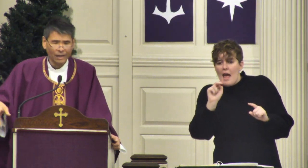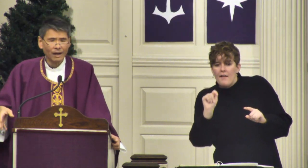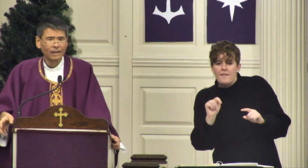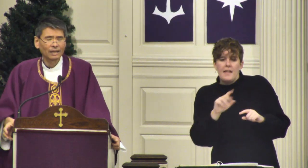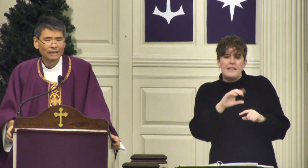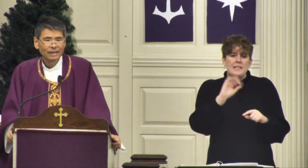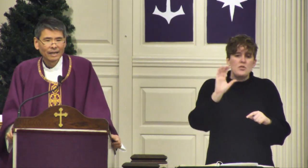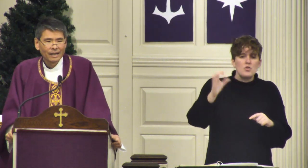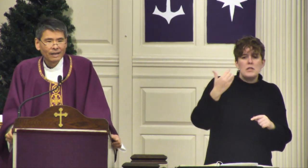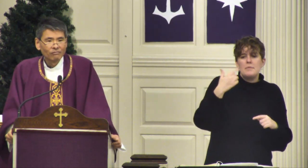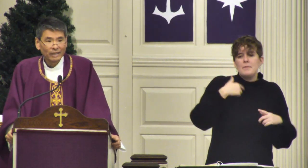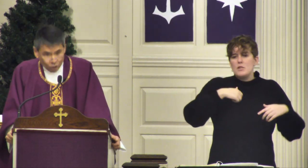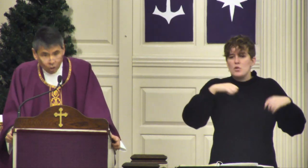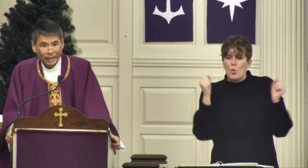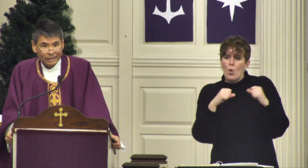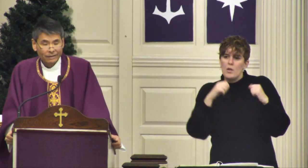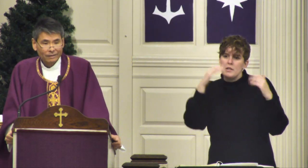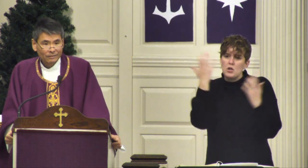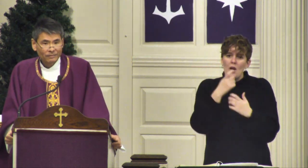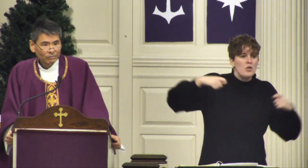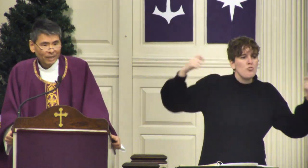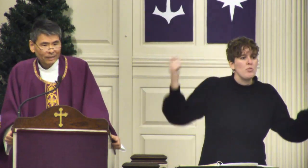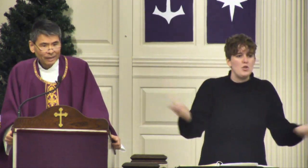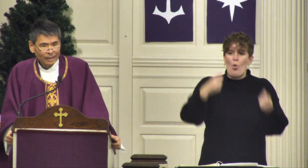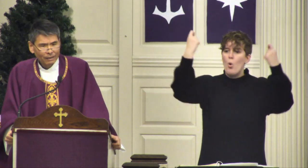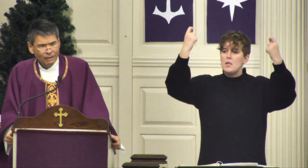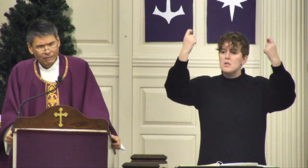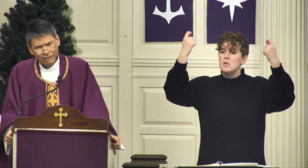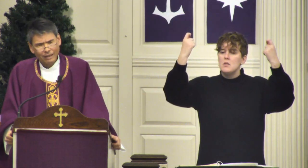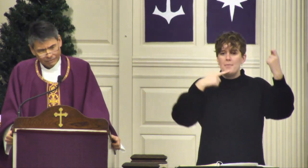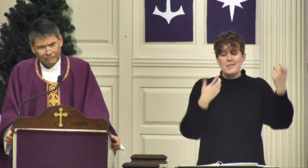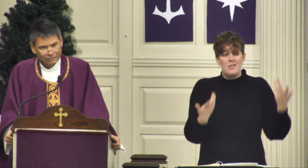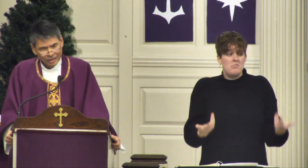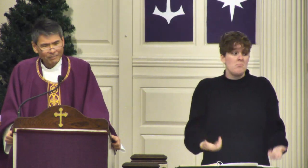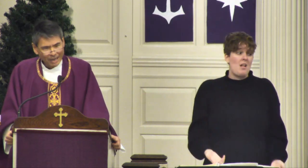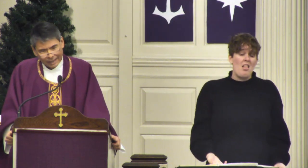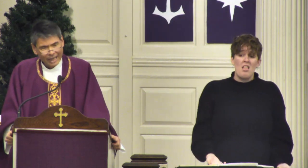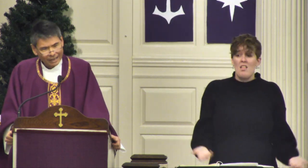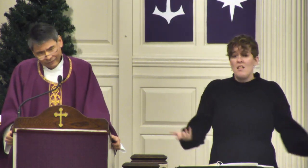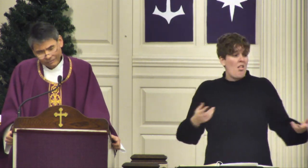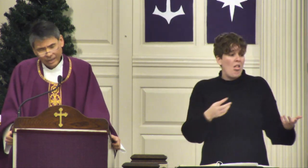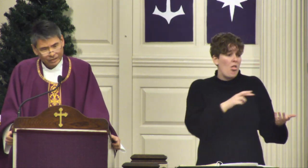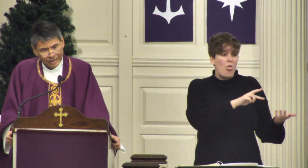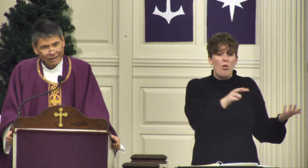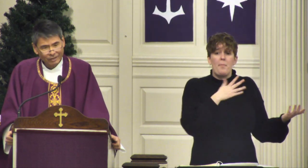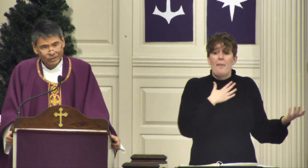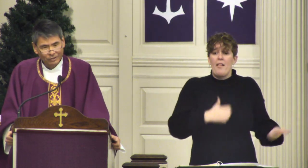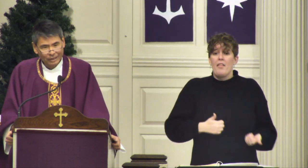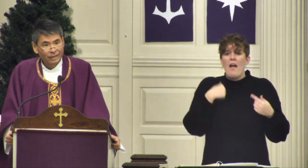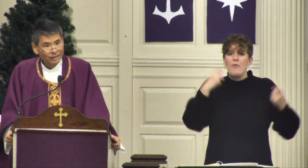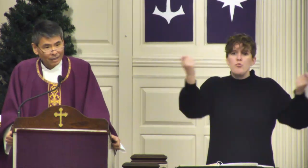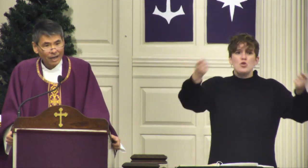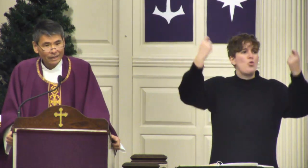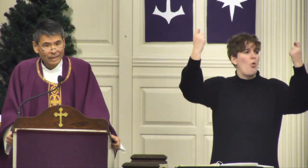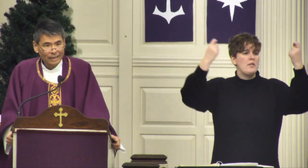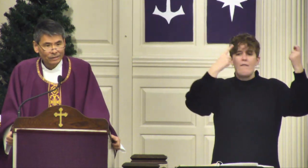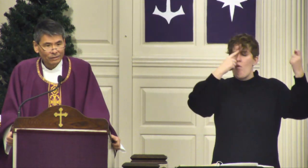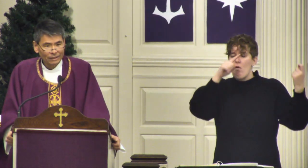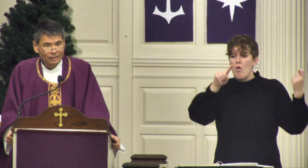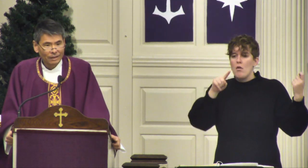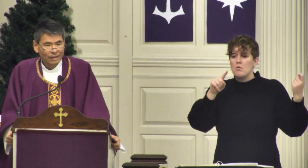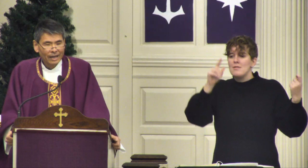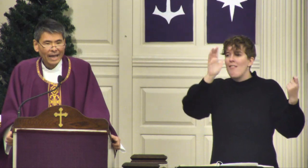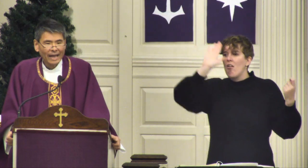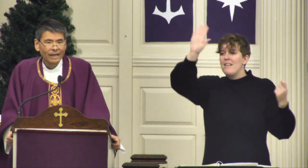dark, rejoice. And you might say, well, look at my life. Why should I rejoice? God's answer